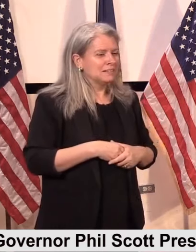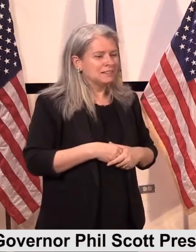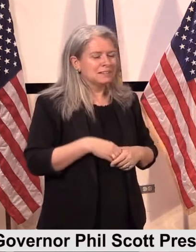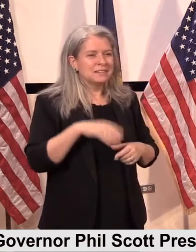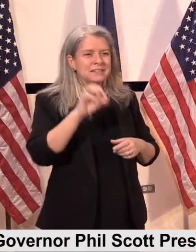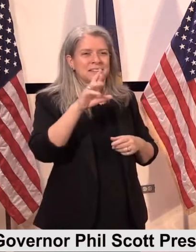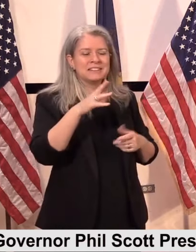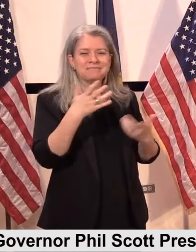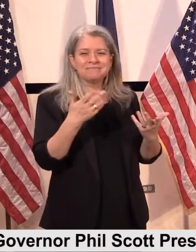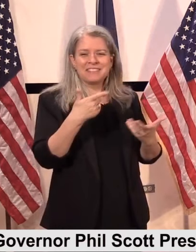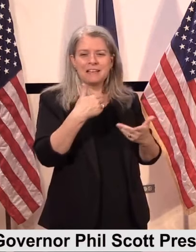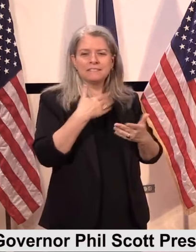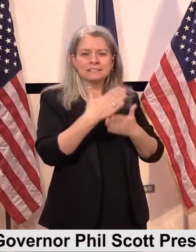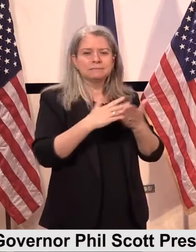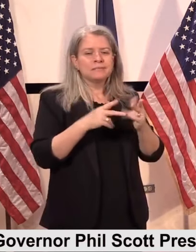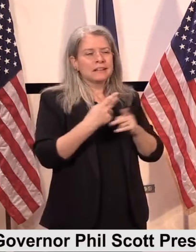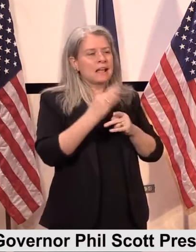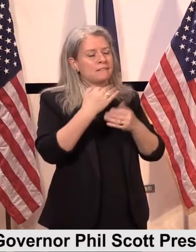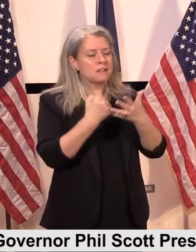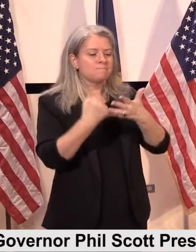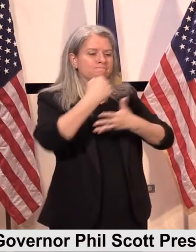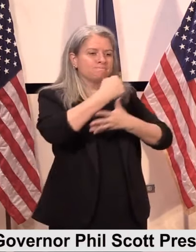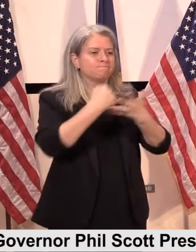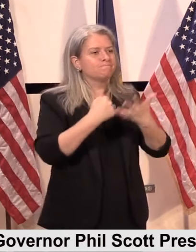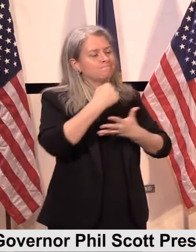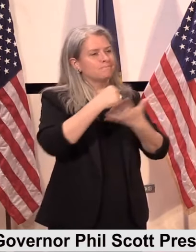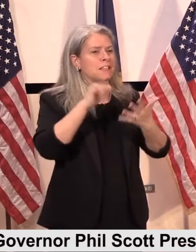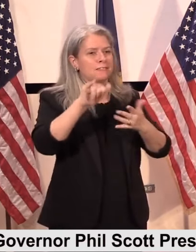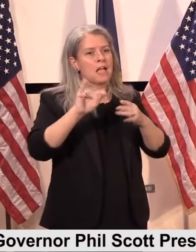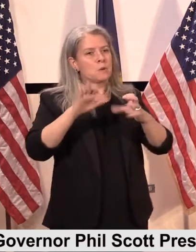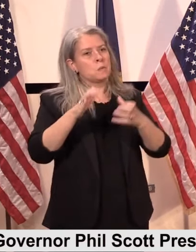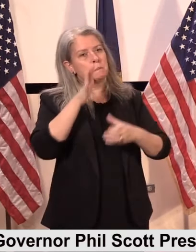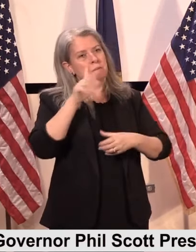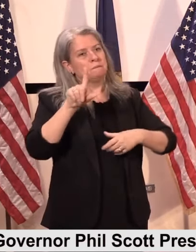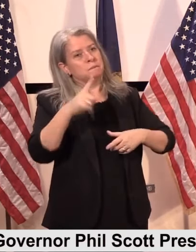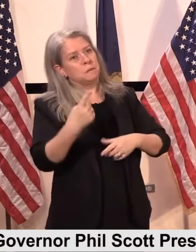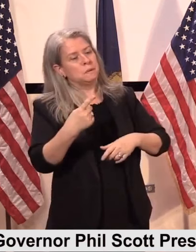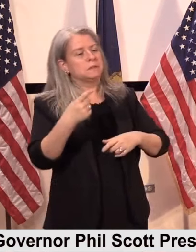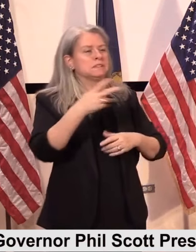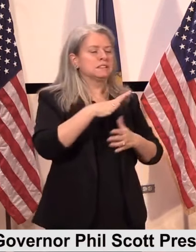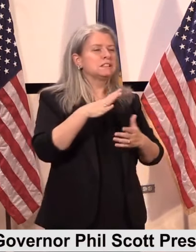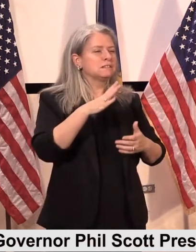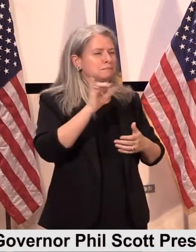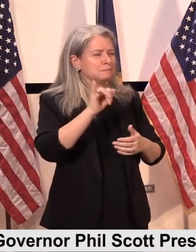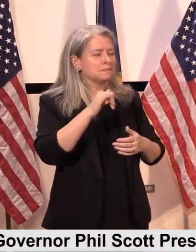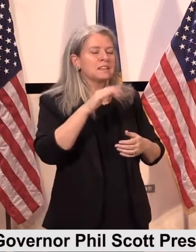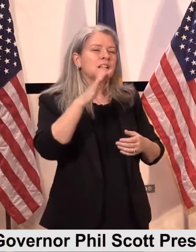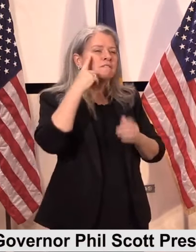or something that is developing? And also, specifically, I'm thinking